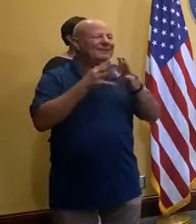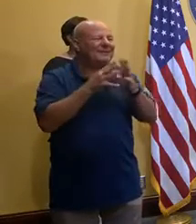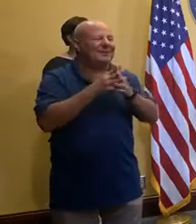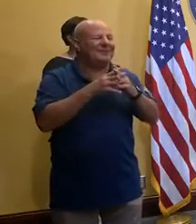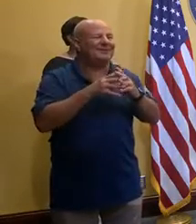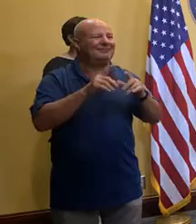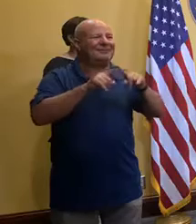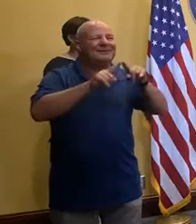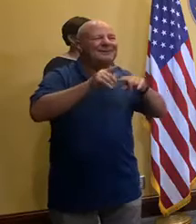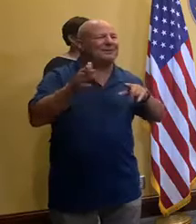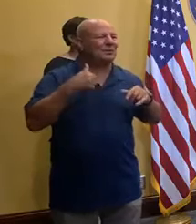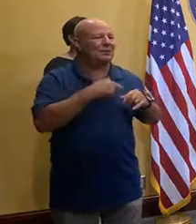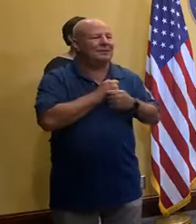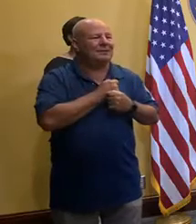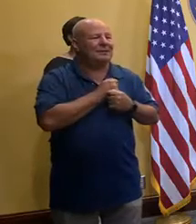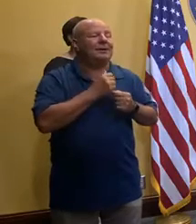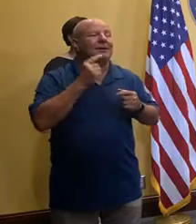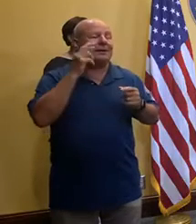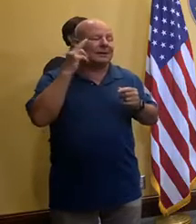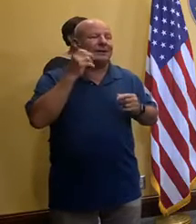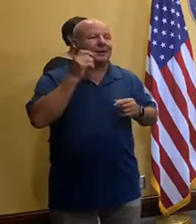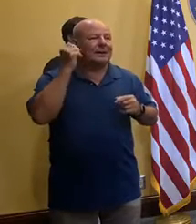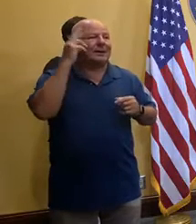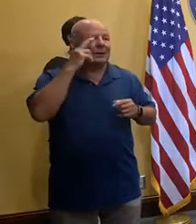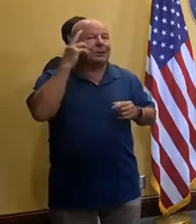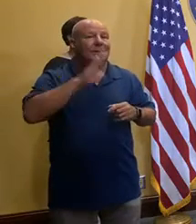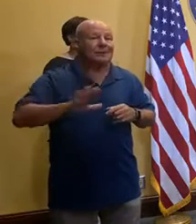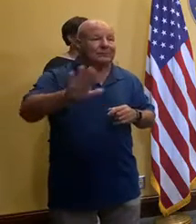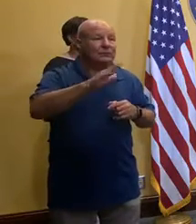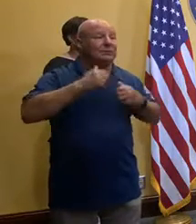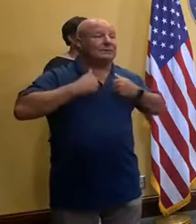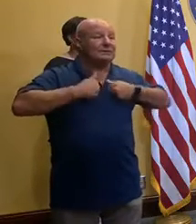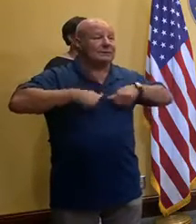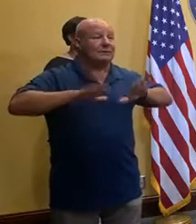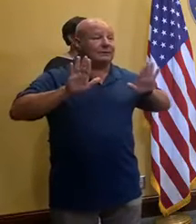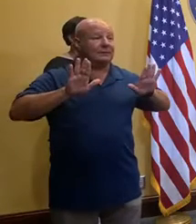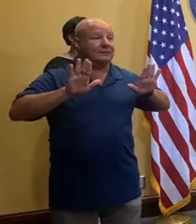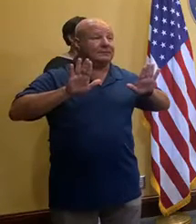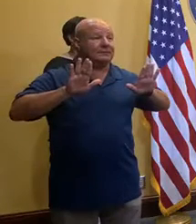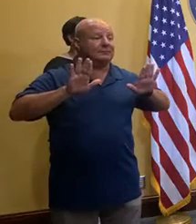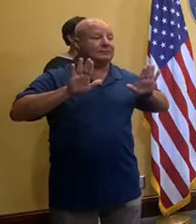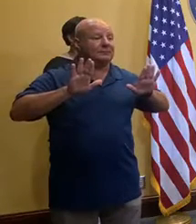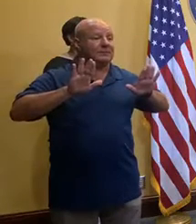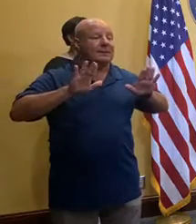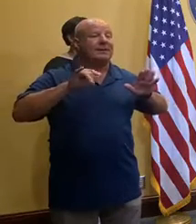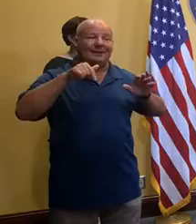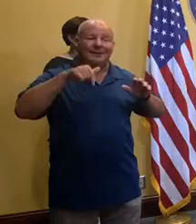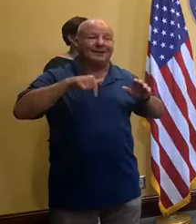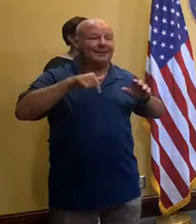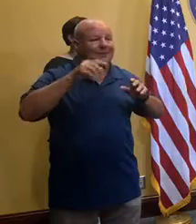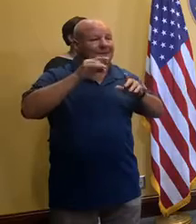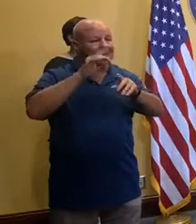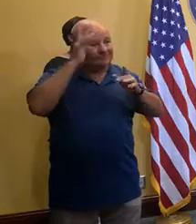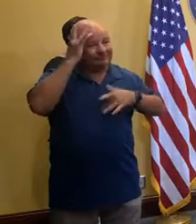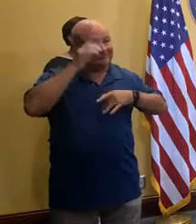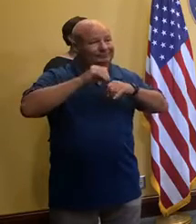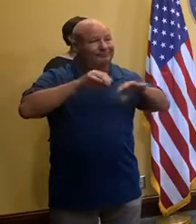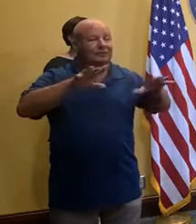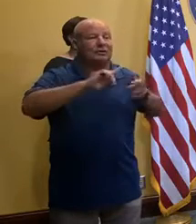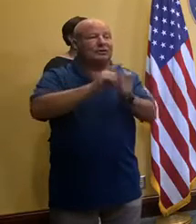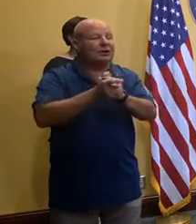up here the sacrifices that all of us have made. This has changed every aspect of our lives for many of